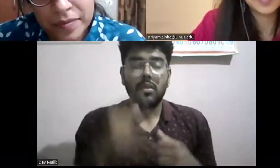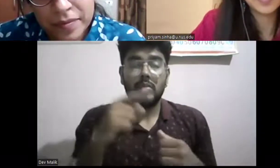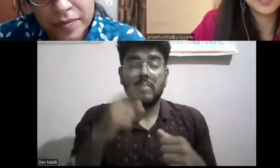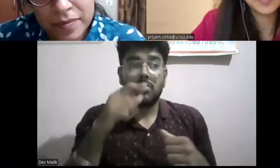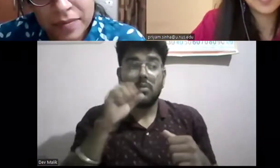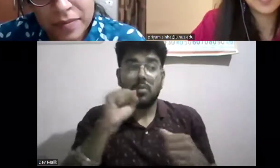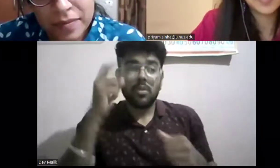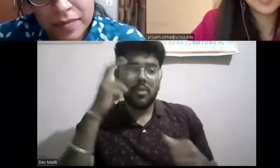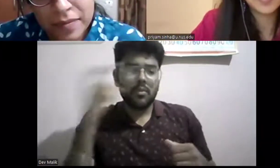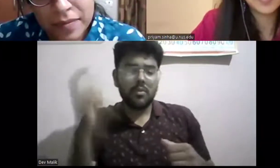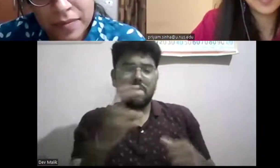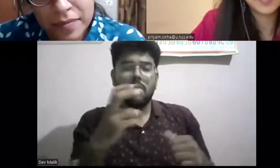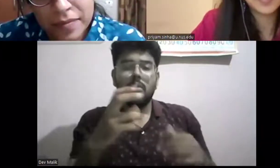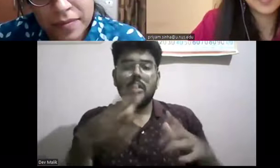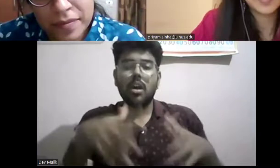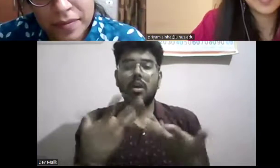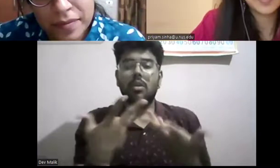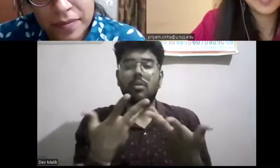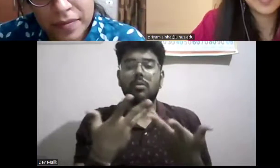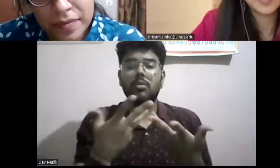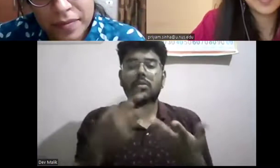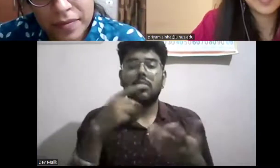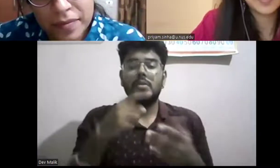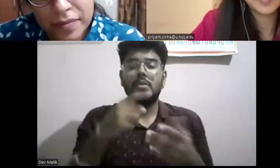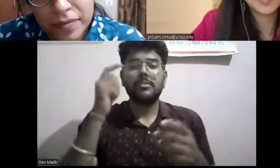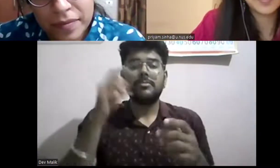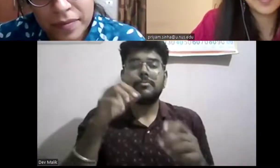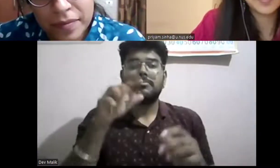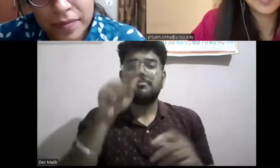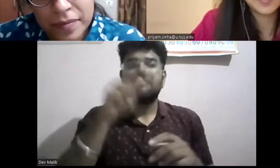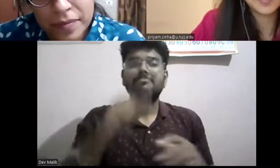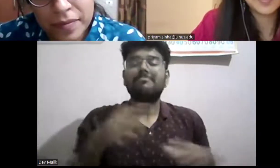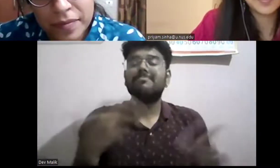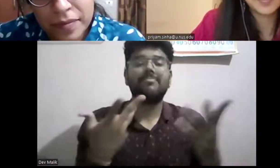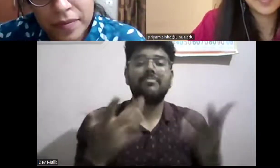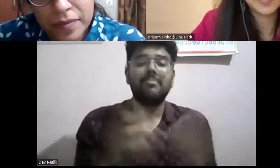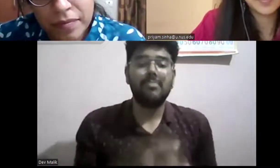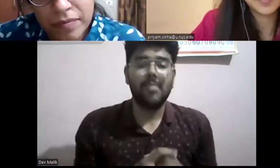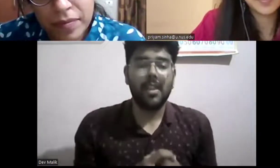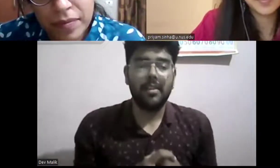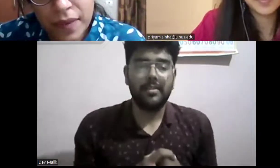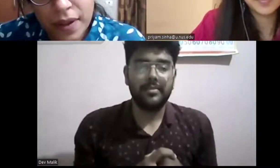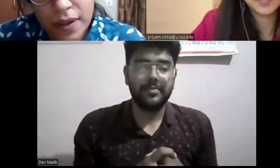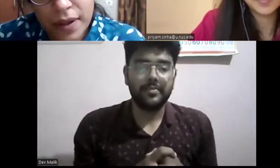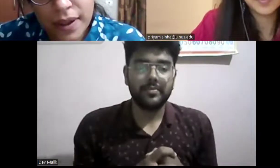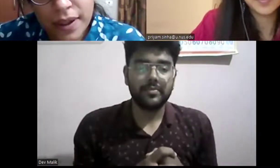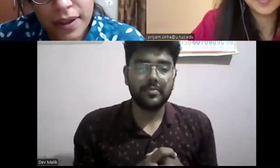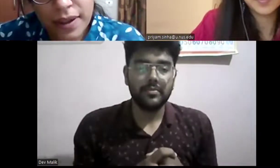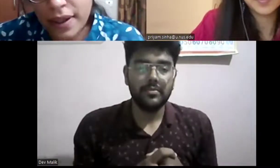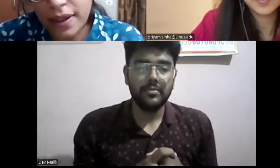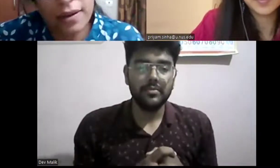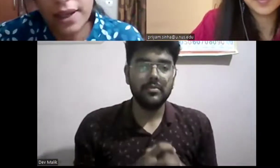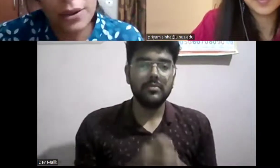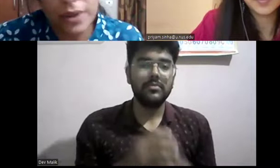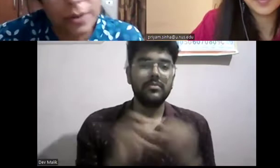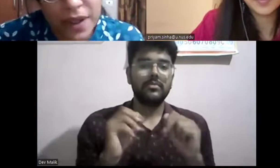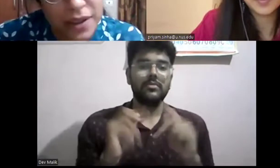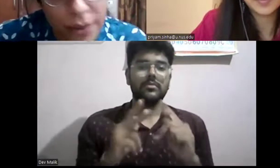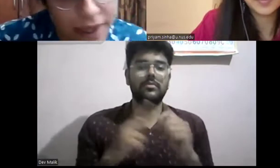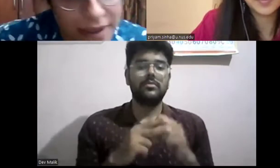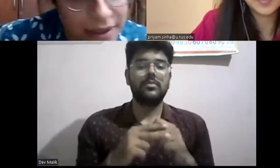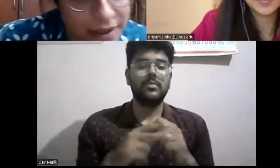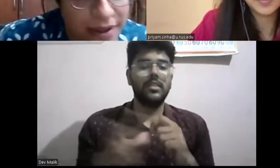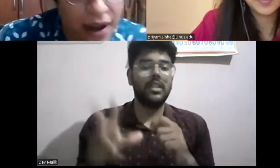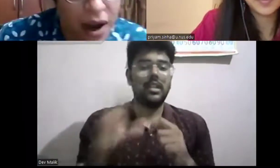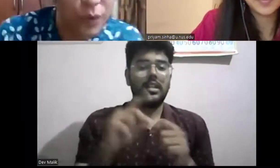perspective, or as you said, the aspect of this? This is what I wanted to ask. Can you repeat